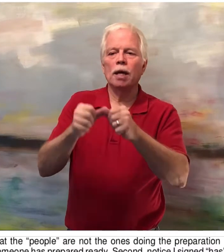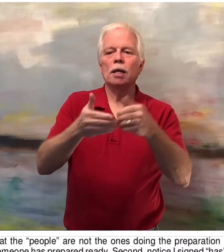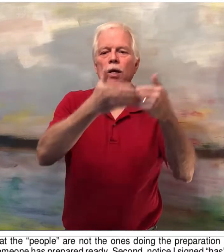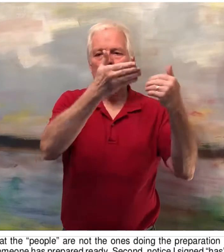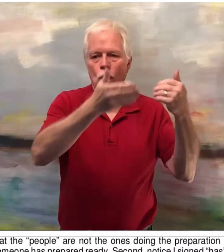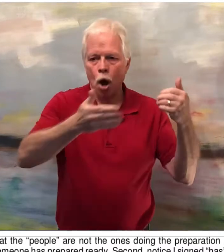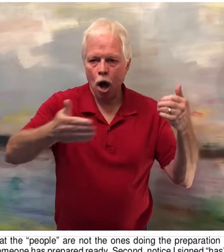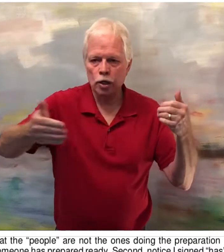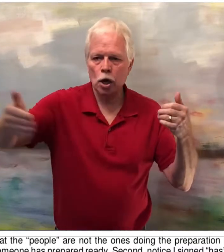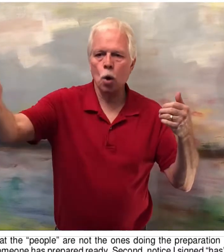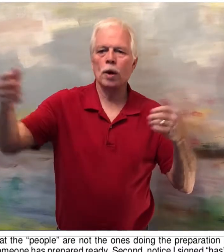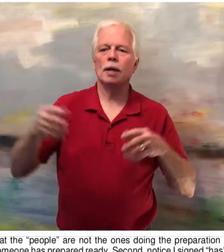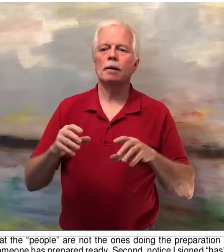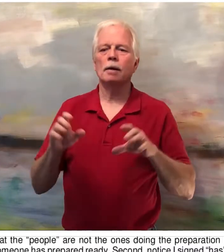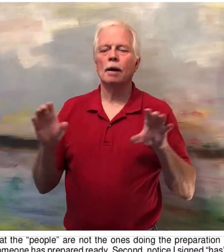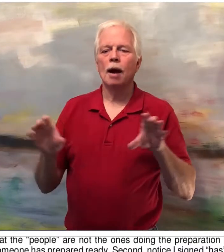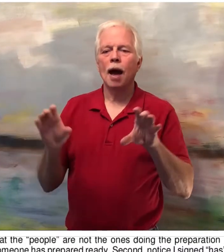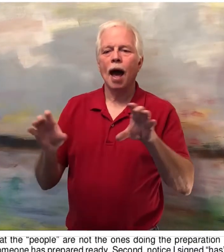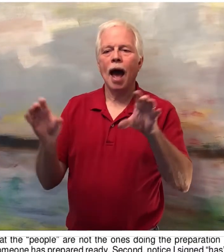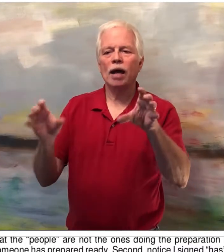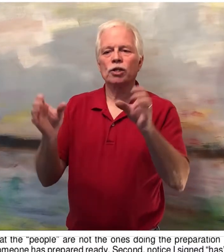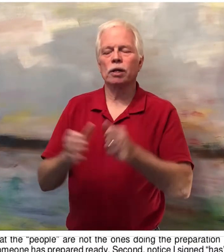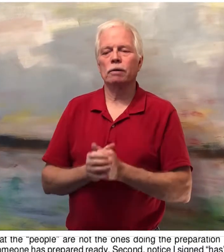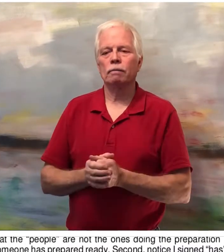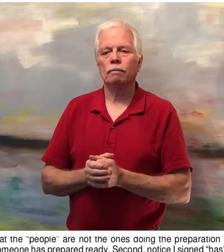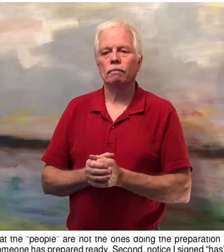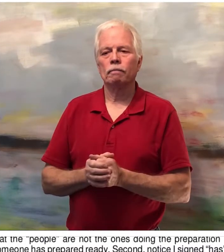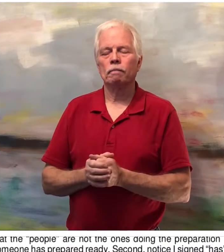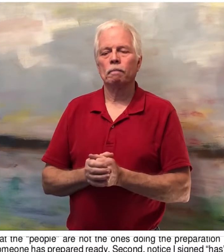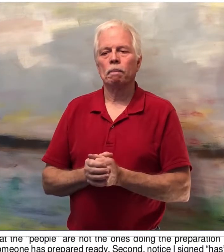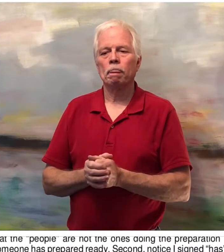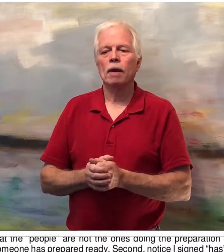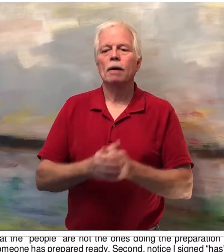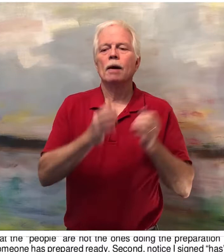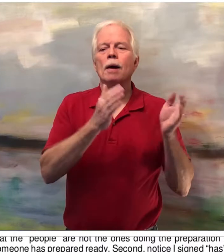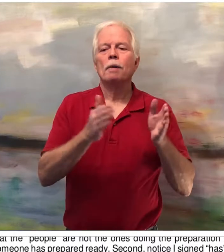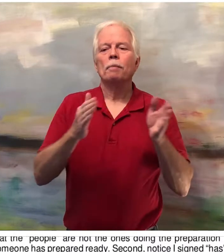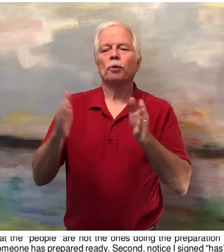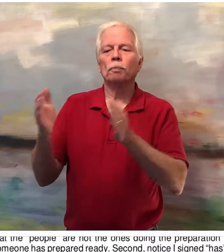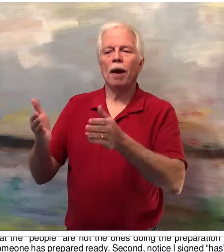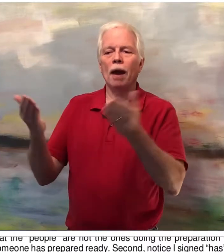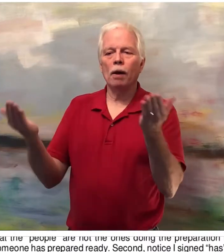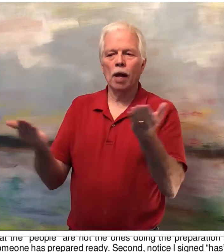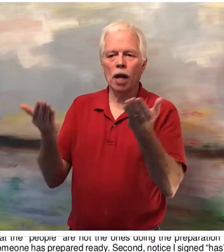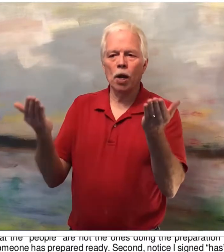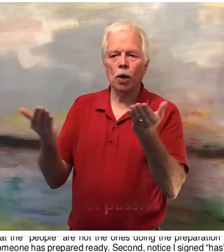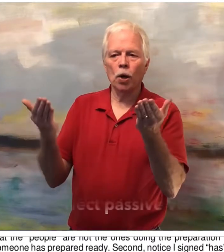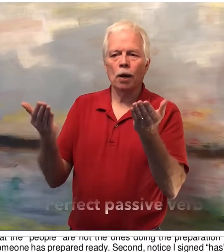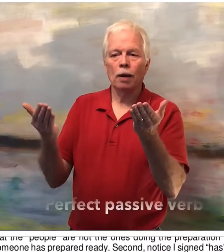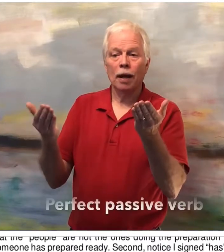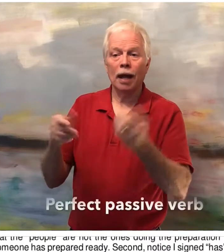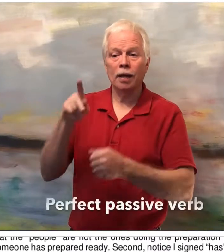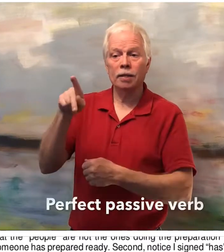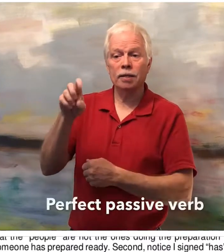ongoing action. Prepare here is